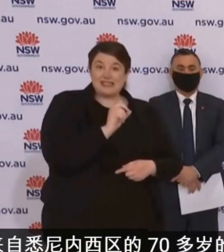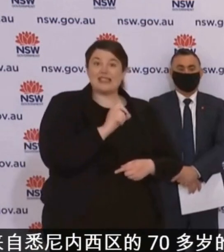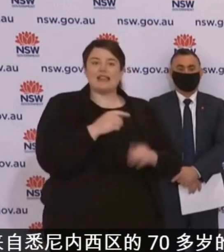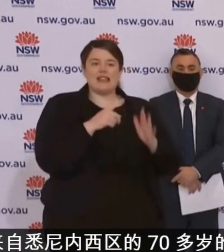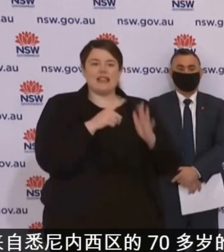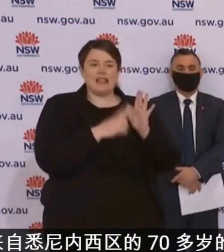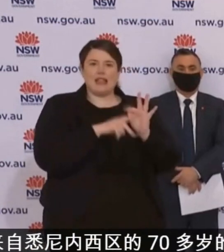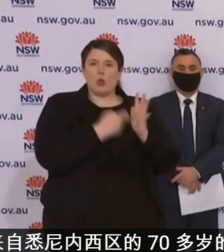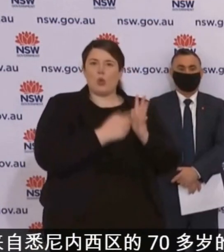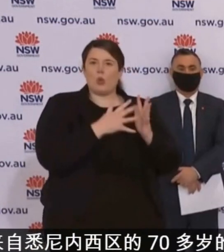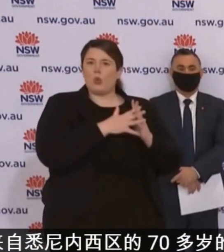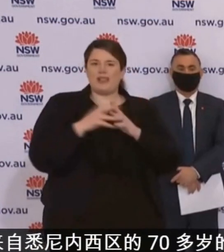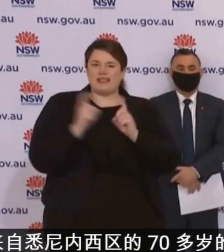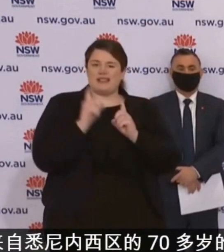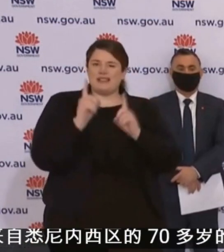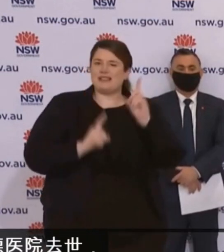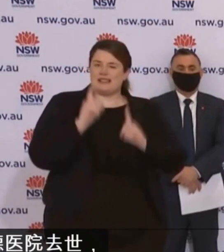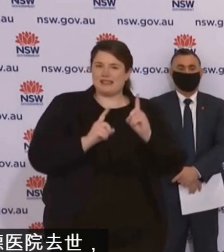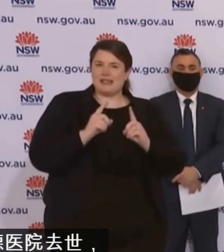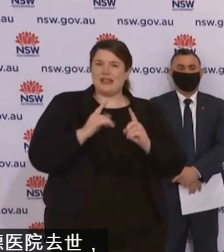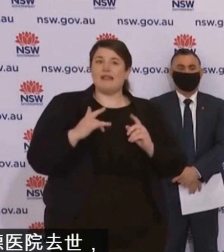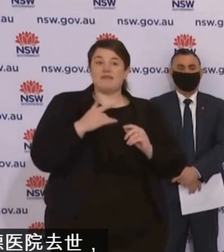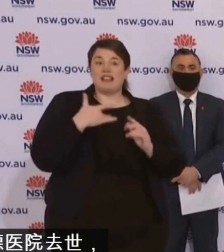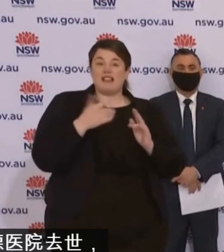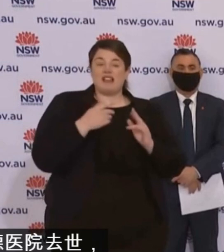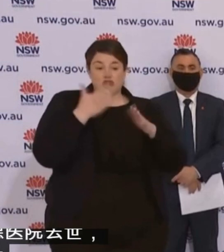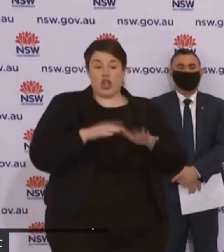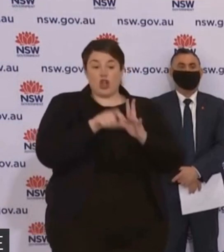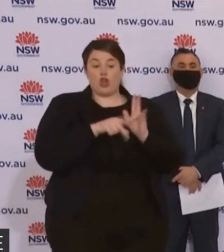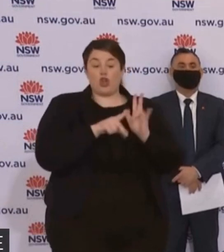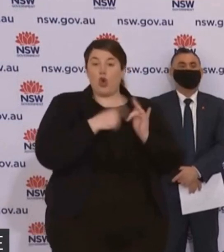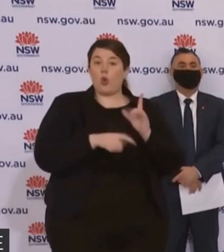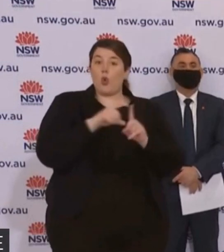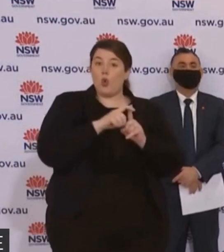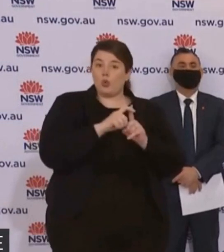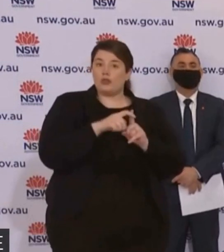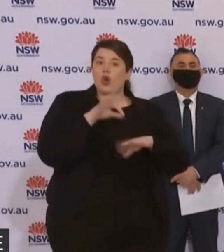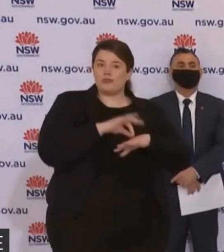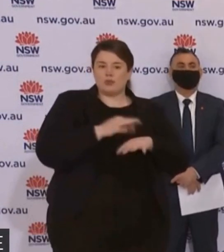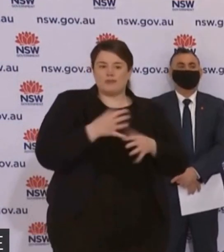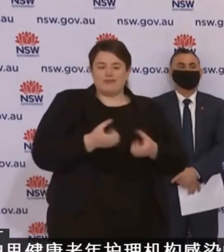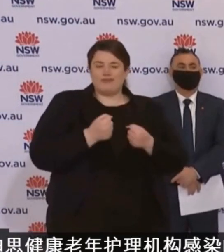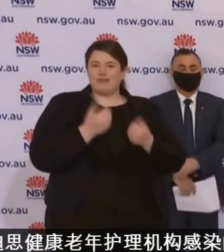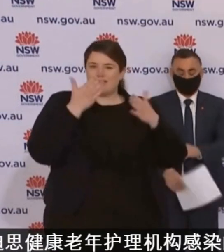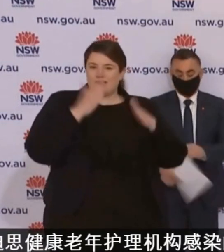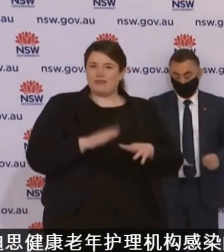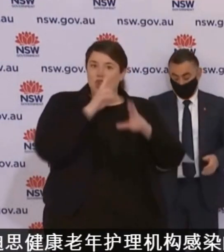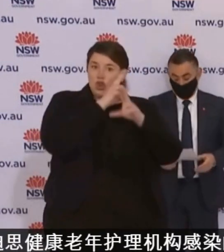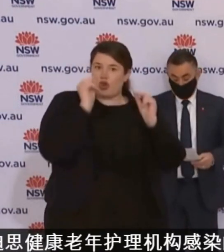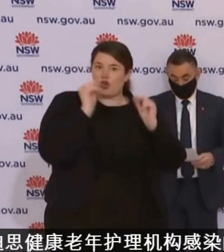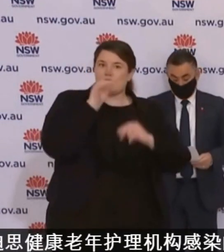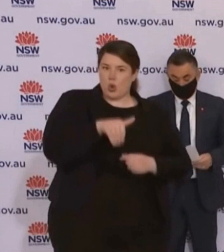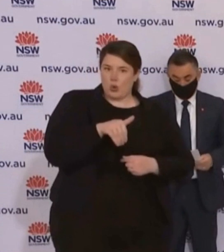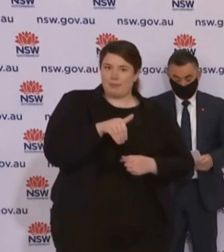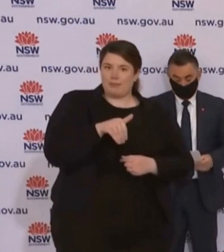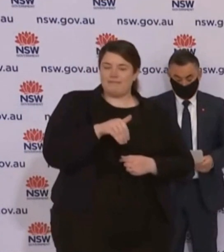Inner West died at Concord Hospital, and he'd acquired his infection at the Meredith House Aged Care Facility, and is the first death linked